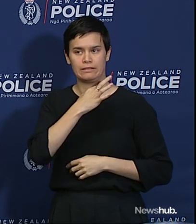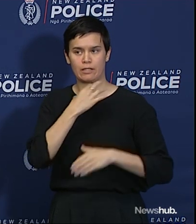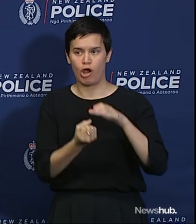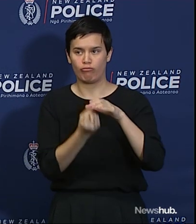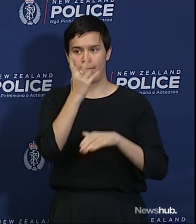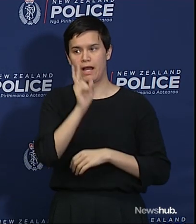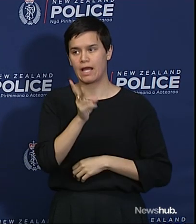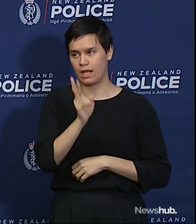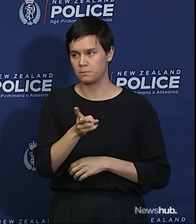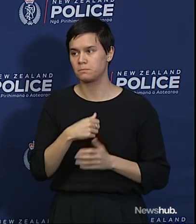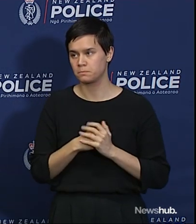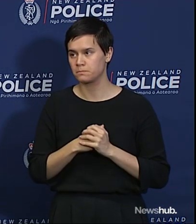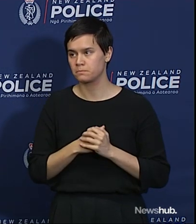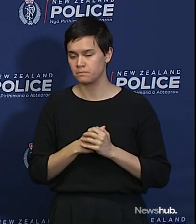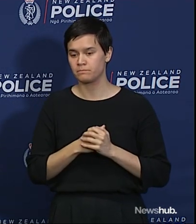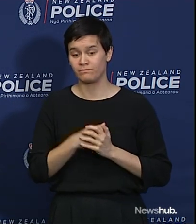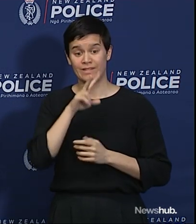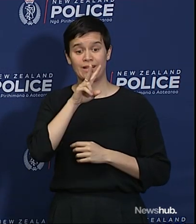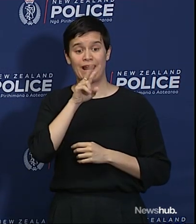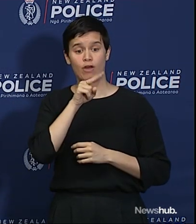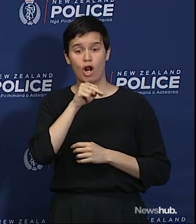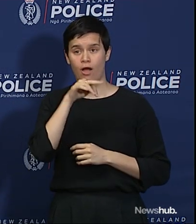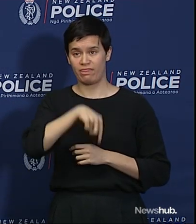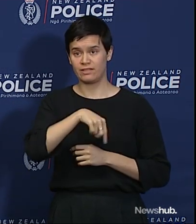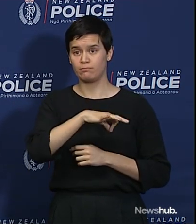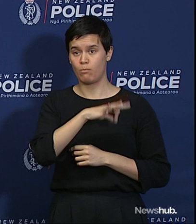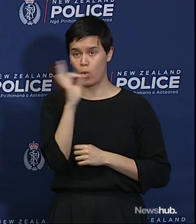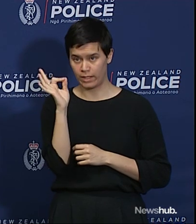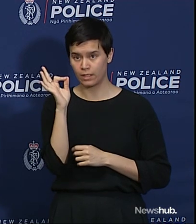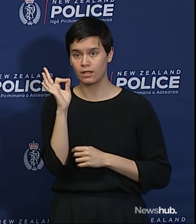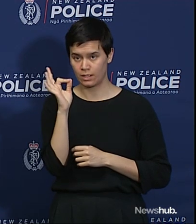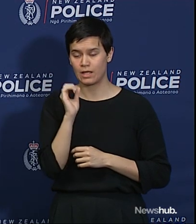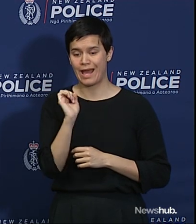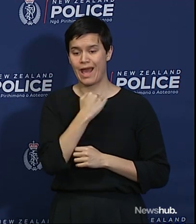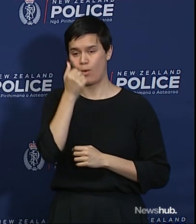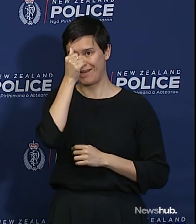island. As of 11 a.m, our expert elicitation